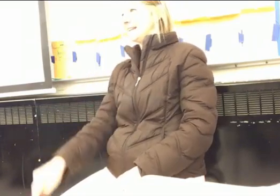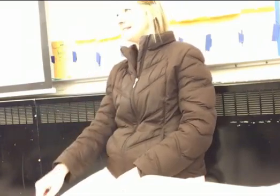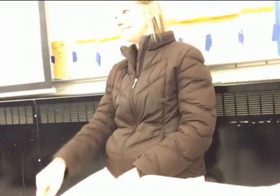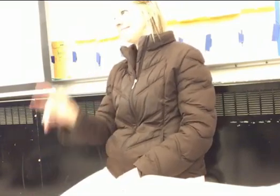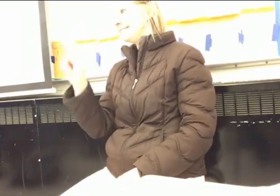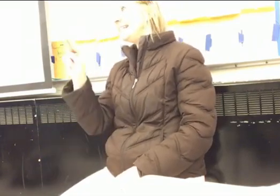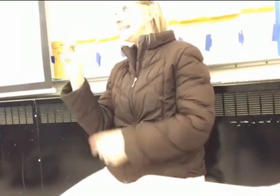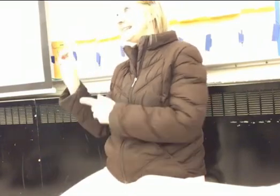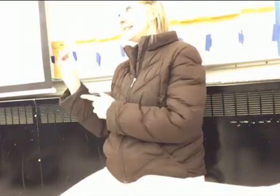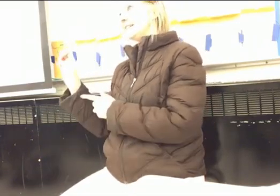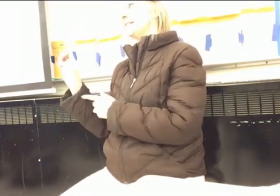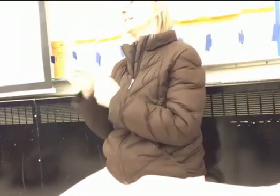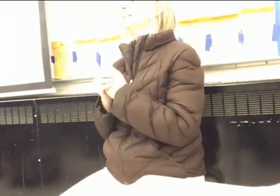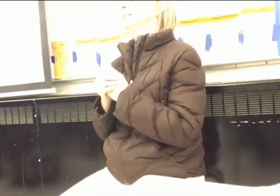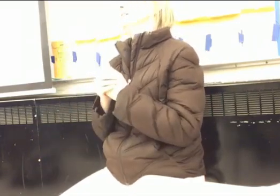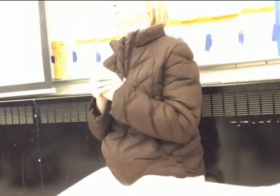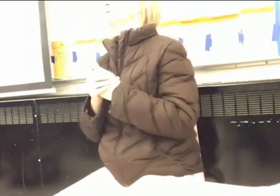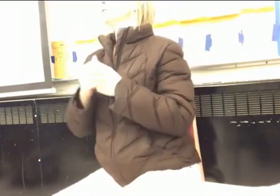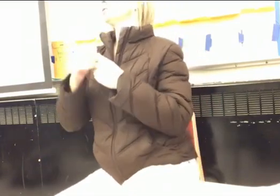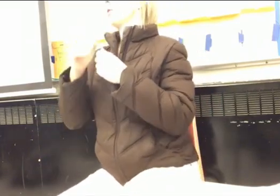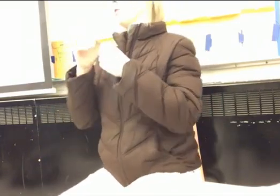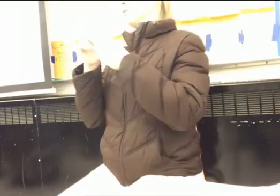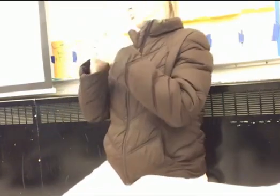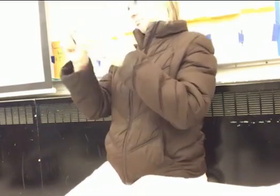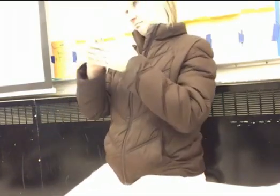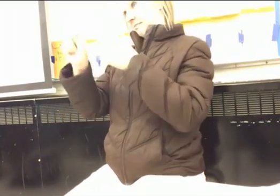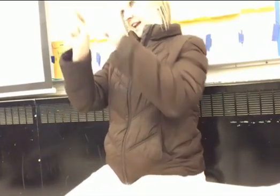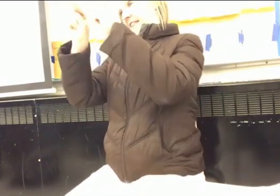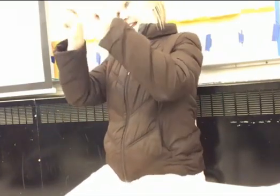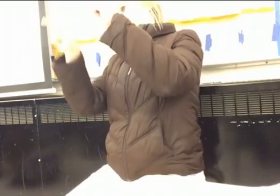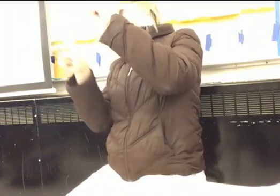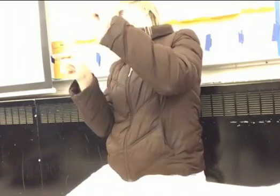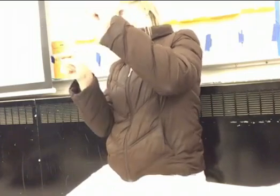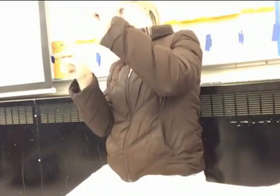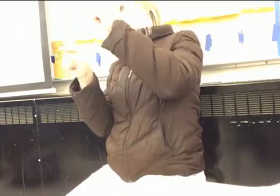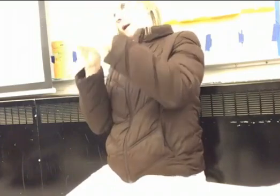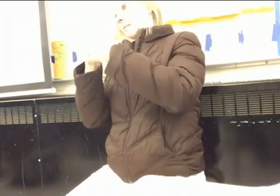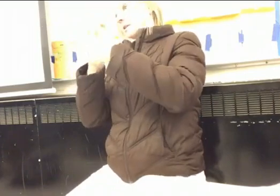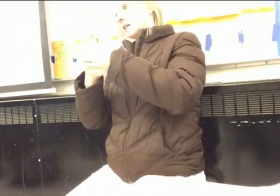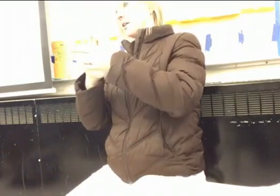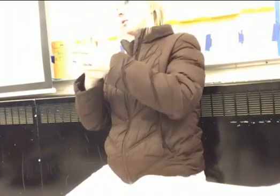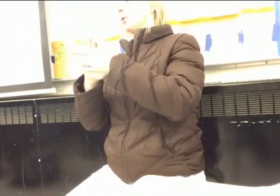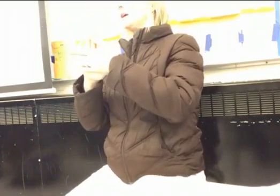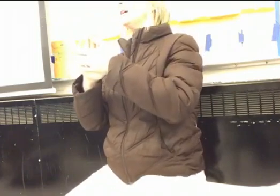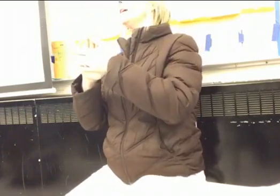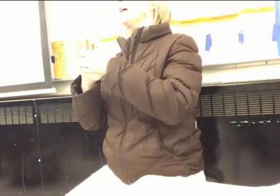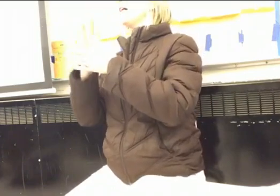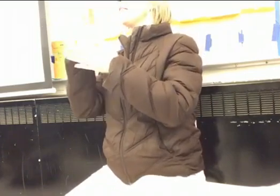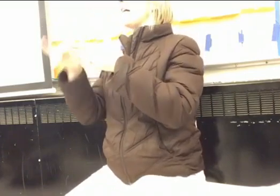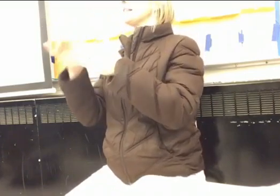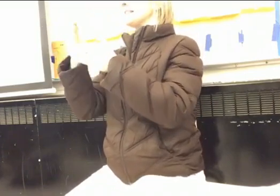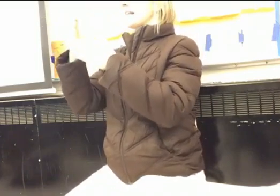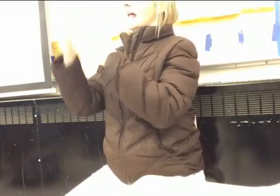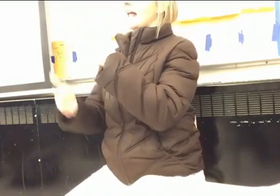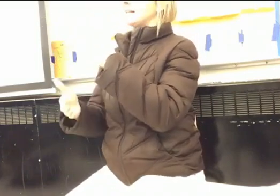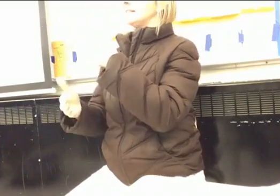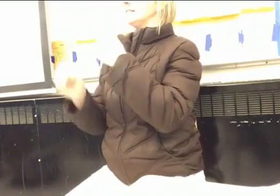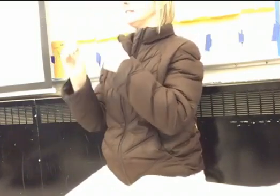you will also do like a little arrow from that, and write that this is going to be the end